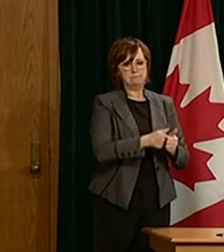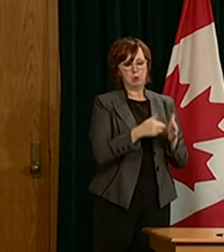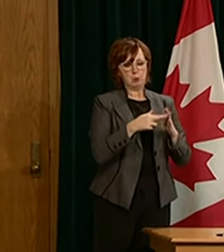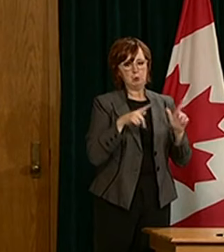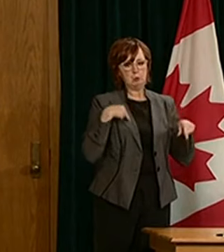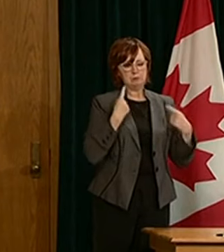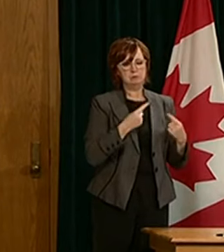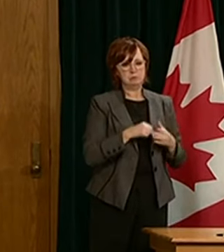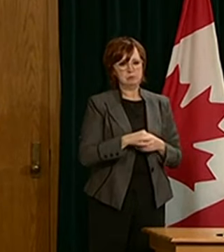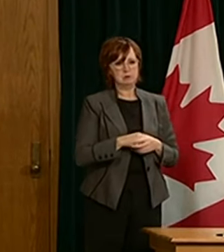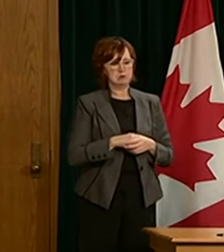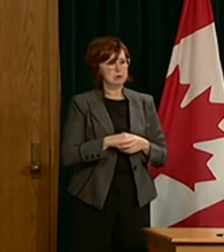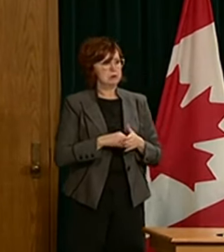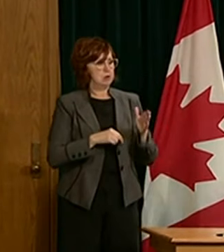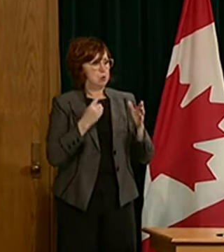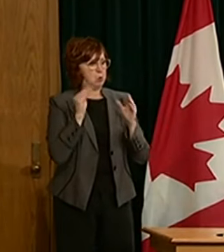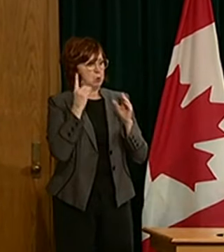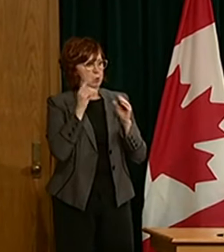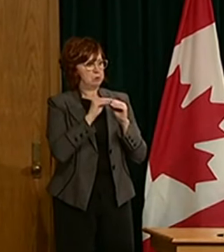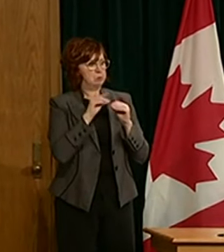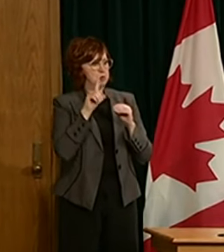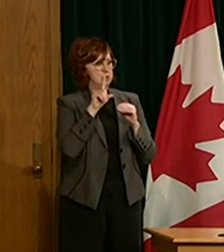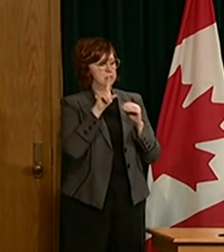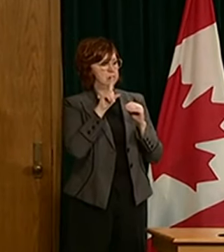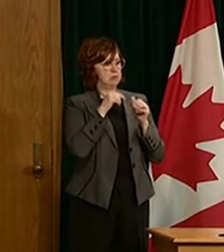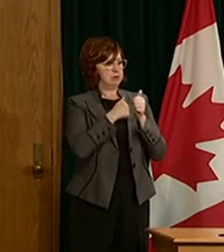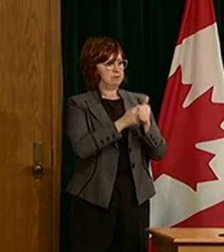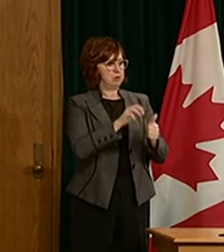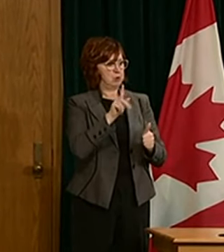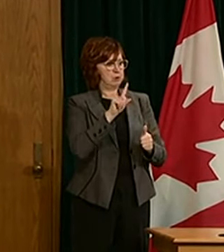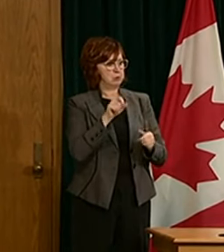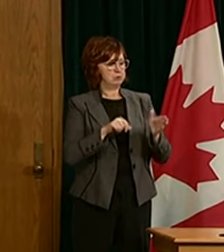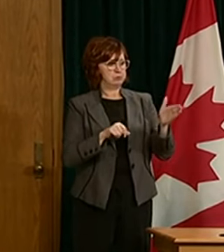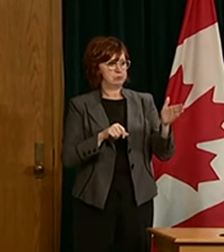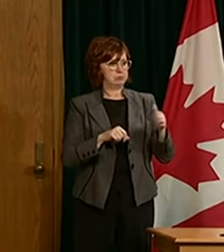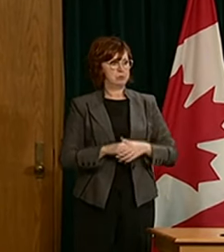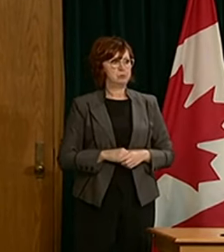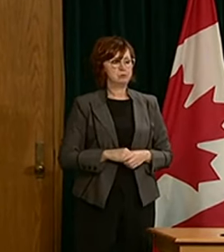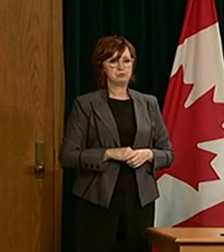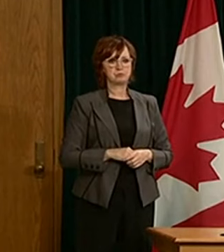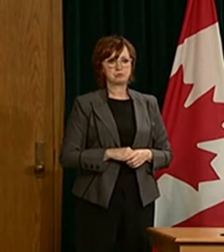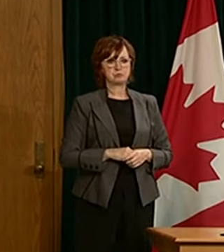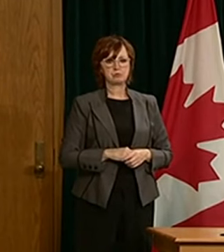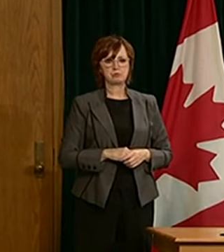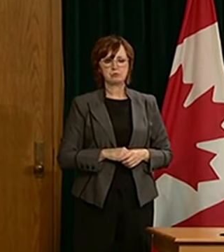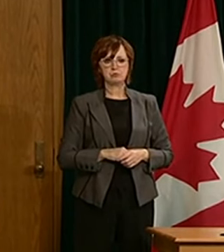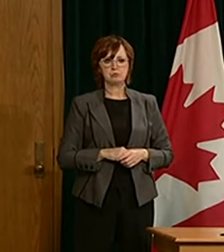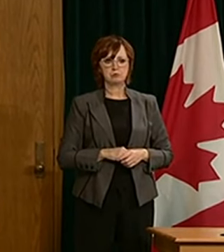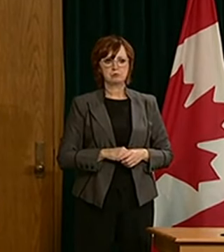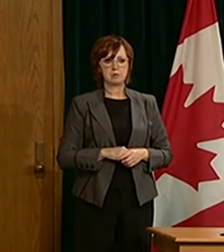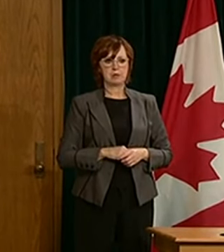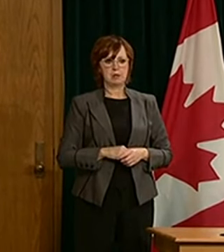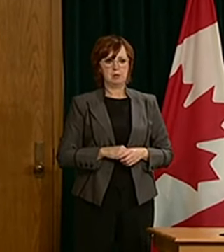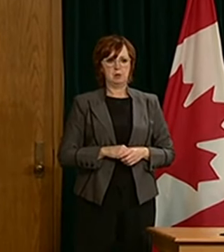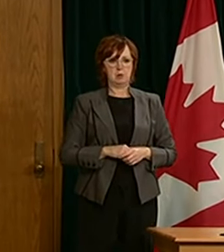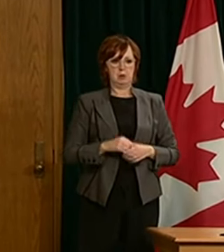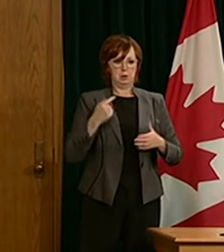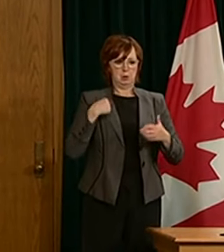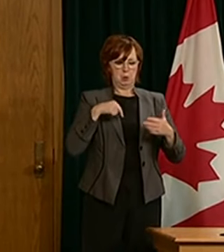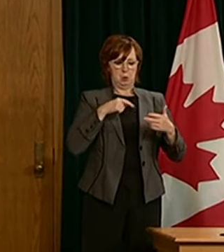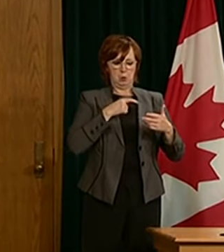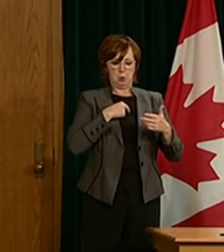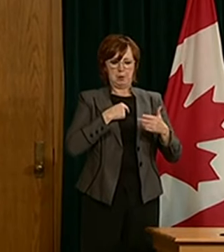Saskatchewan. And just one quick follow-up. I saw that our best case relies on the Wuhan,